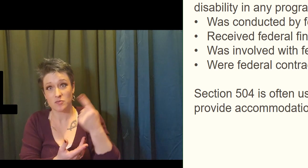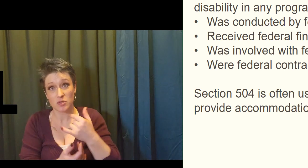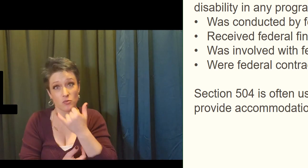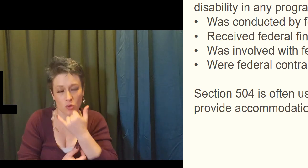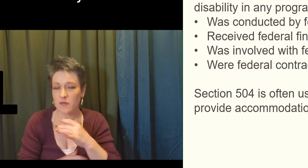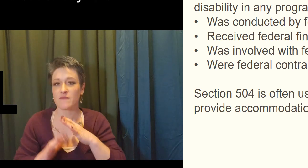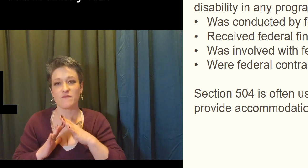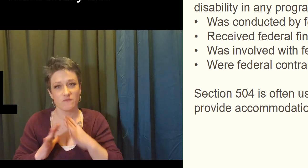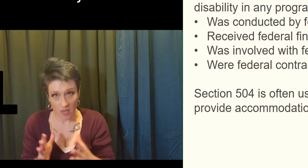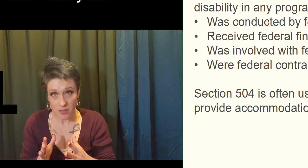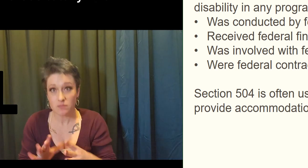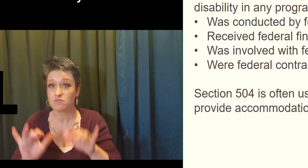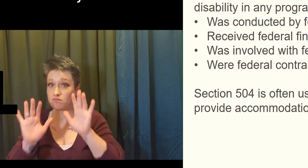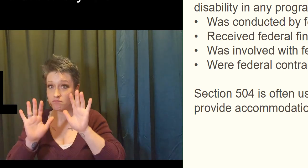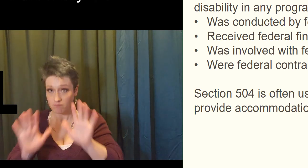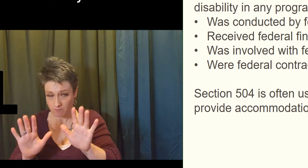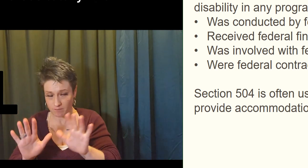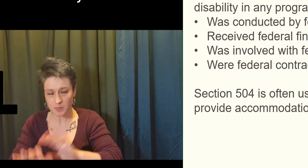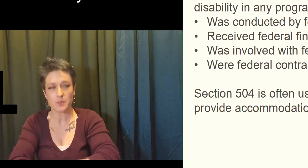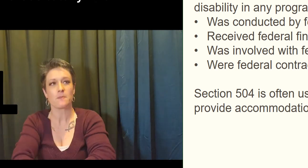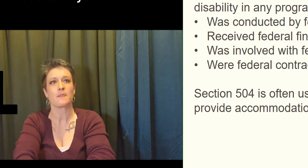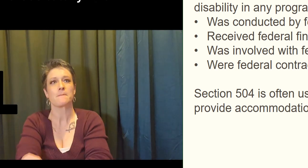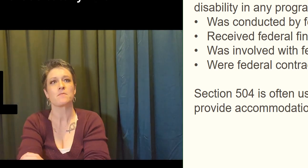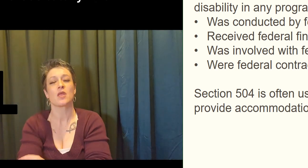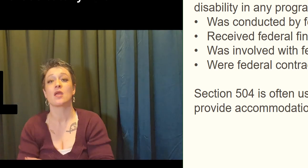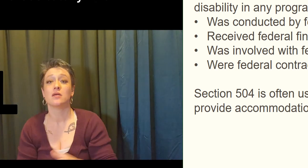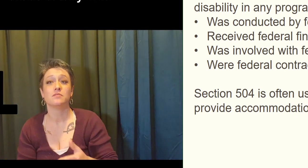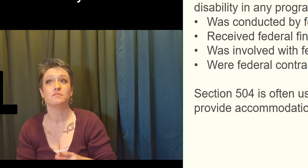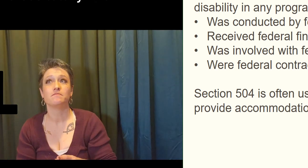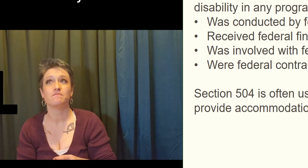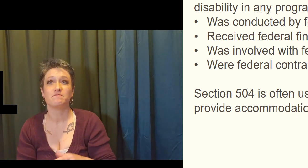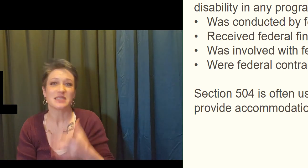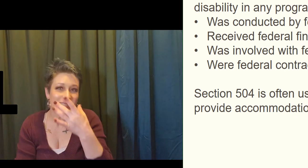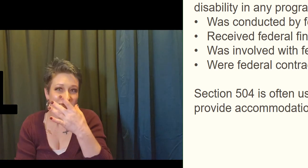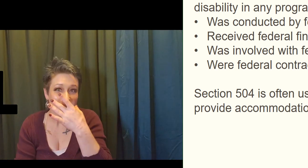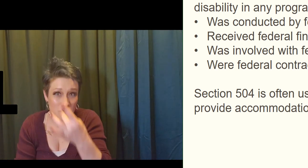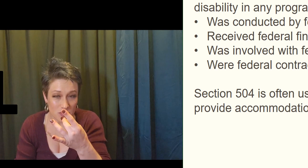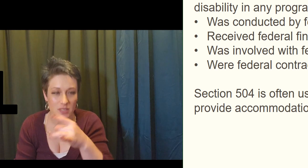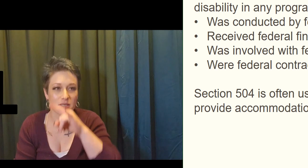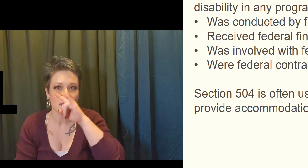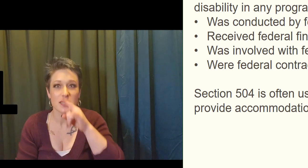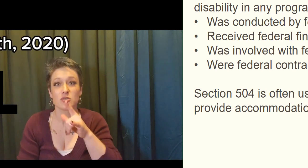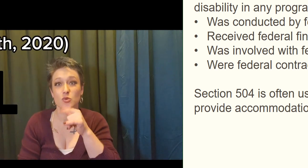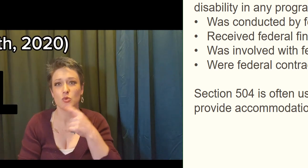fine. If they need to be able to stand for whatever reason, that's totally fine. Those sorts of things.